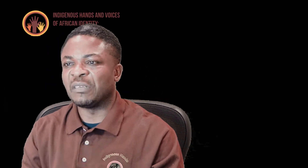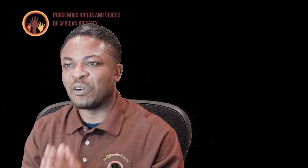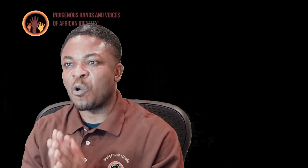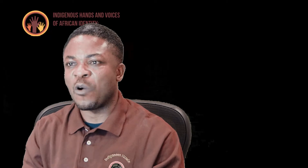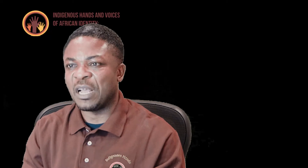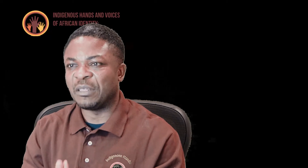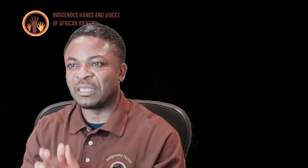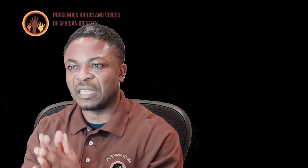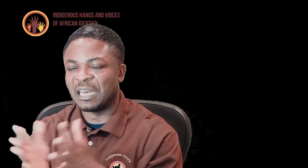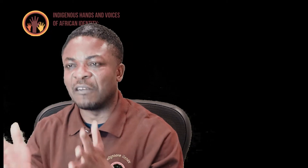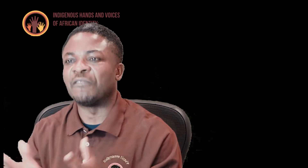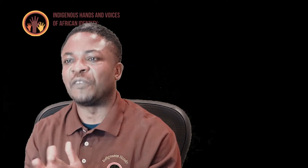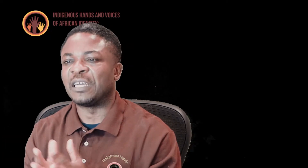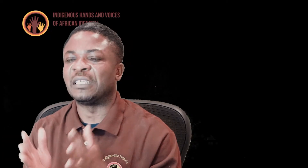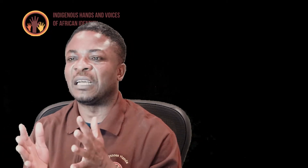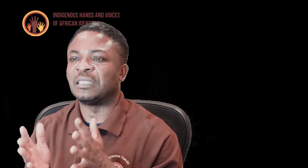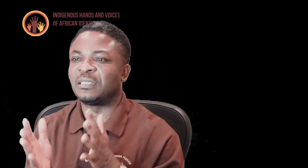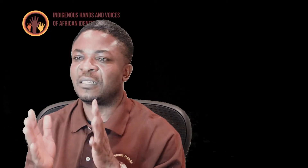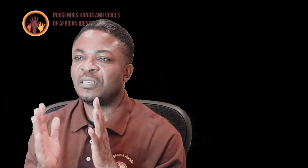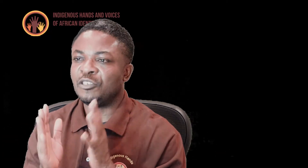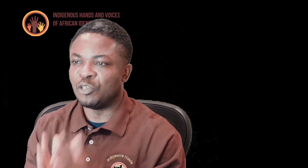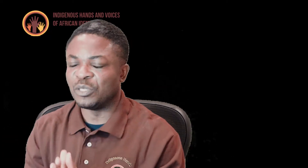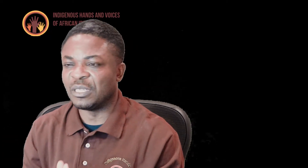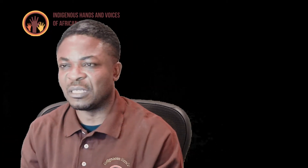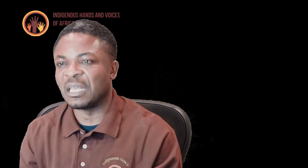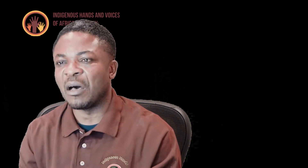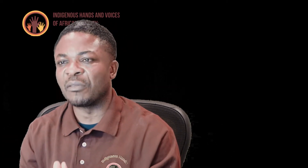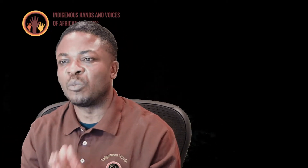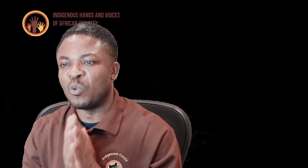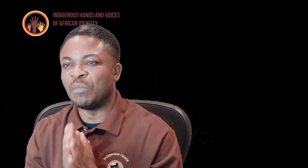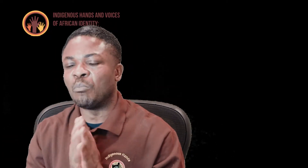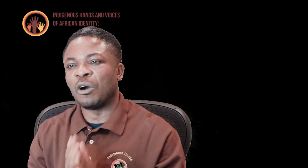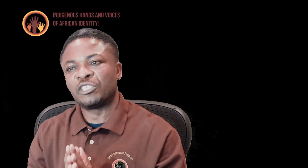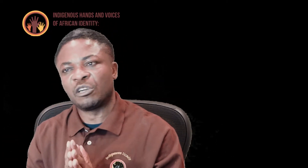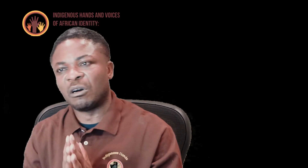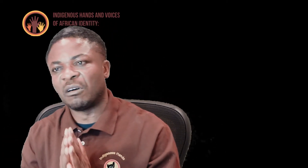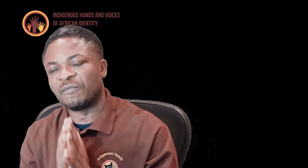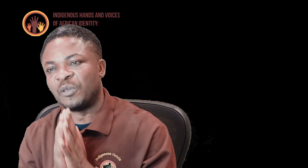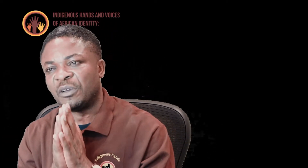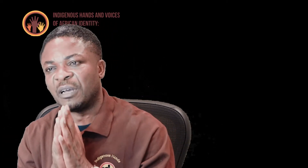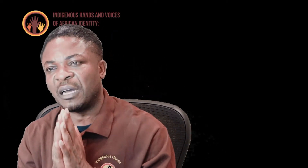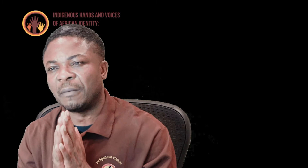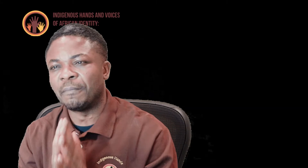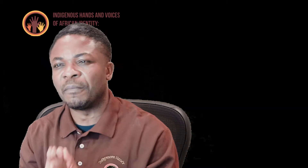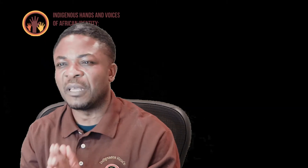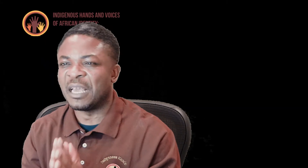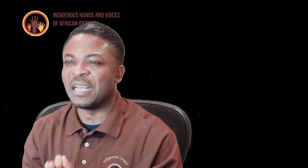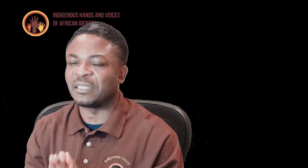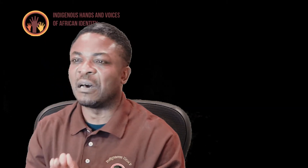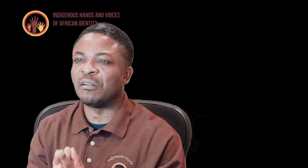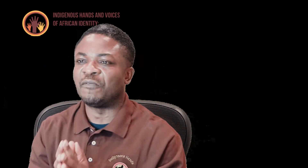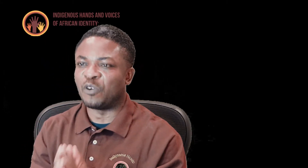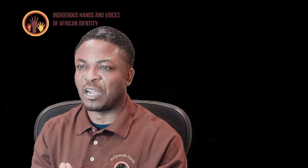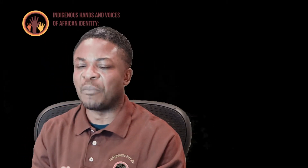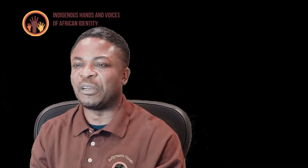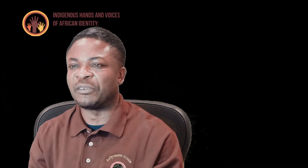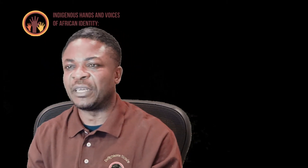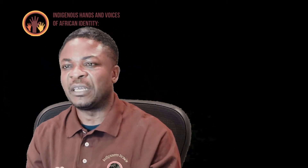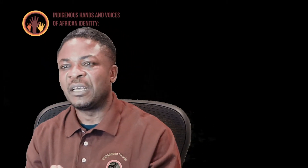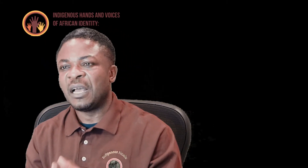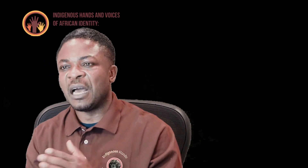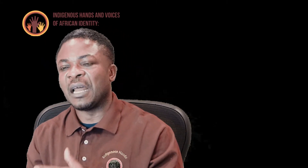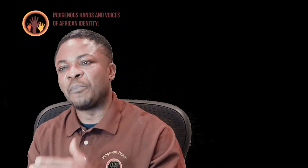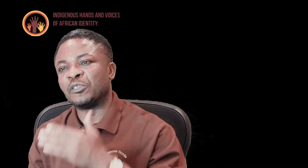must have acquired the sign language variety that's used in the South with much of the ASL